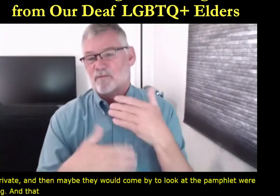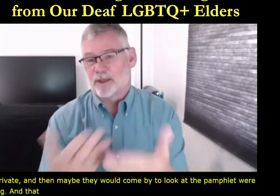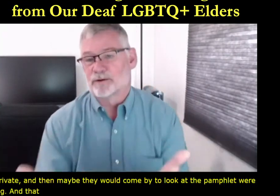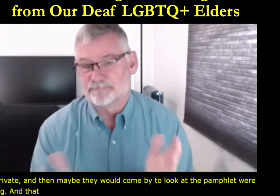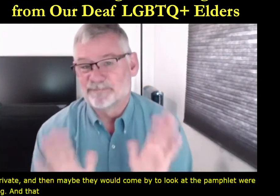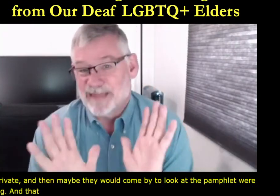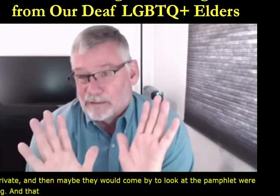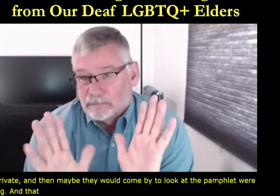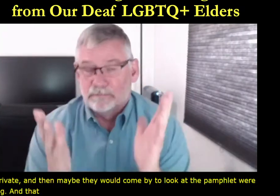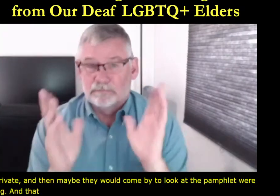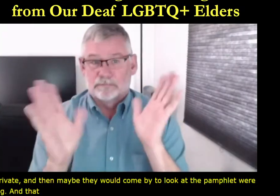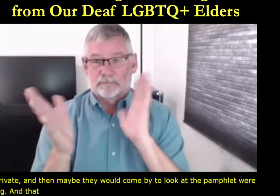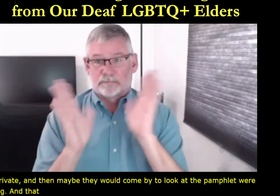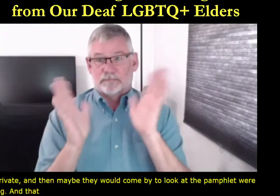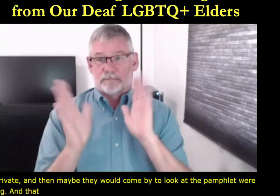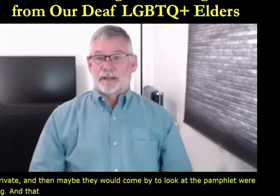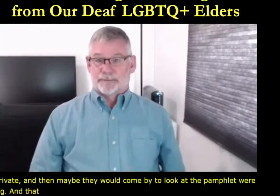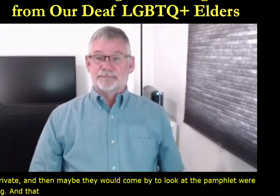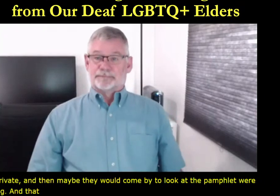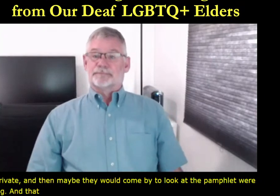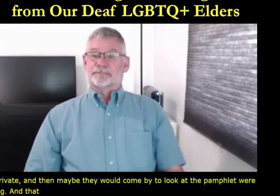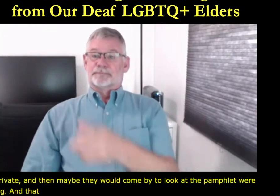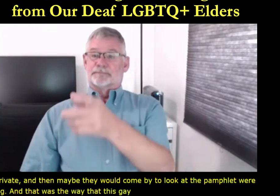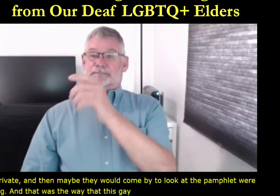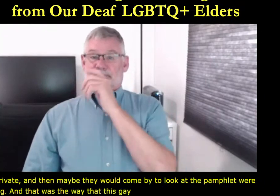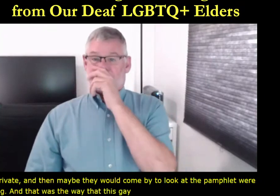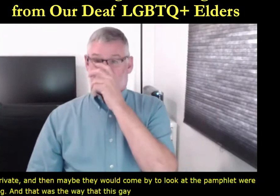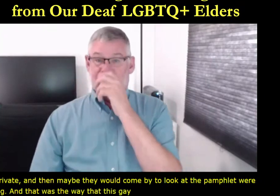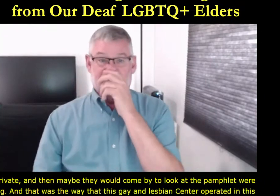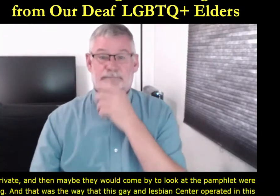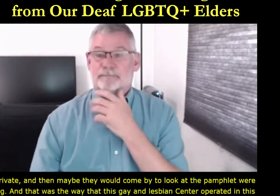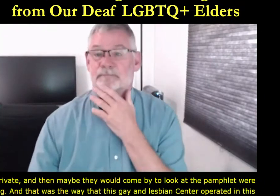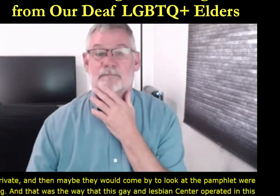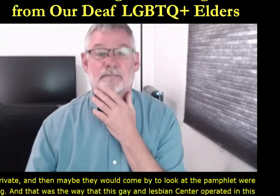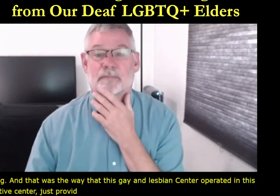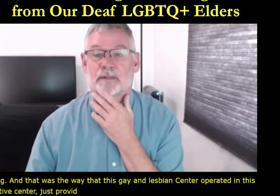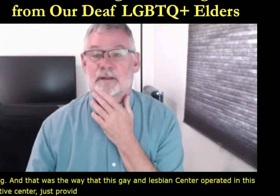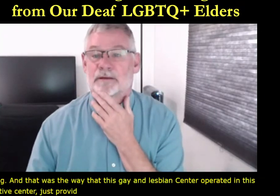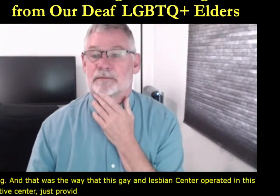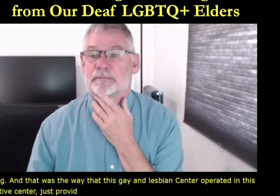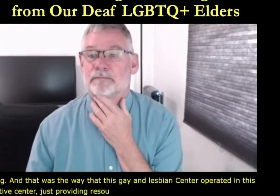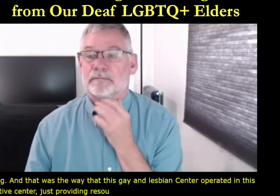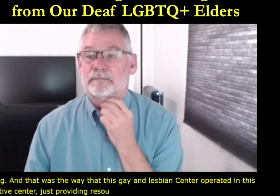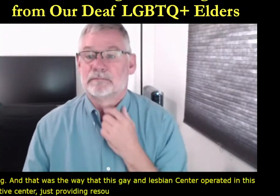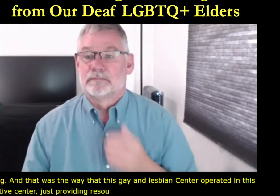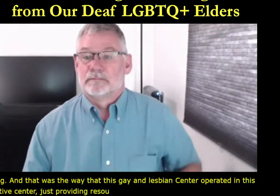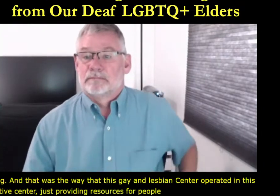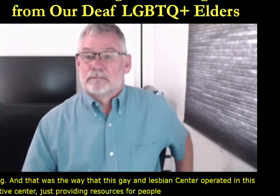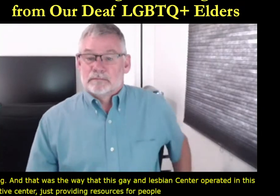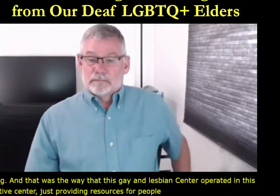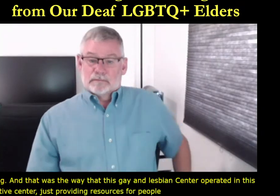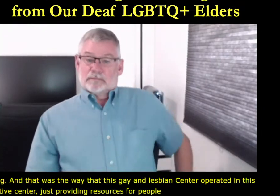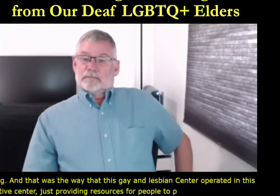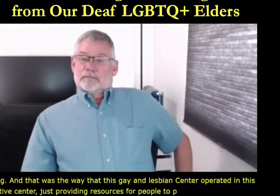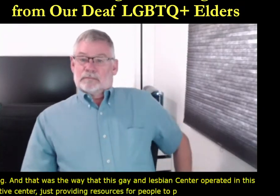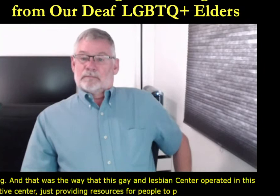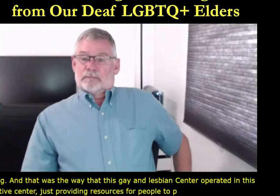come by and pick up a pamphlet and then take it home to read well that's great that's a really great idea